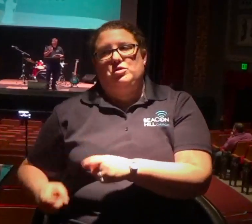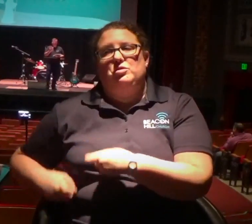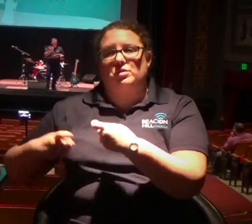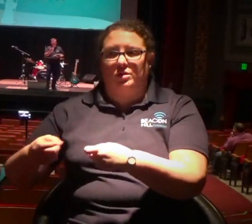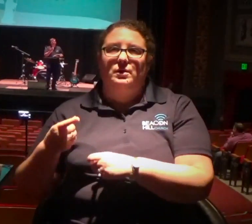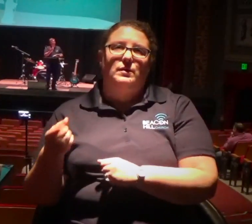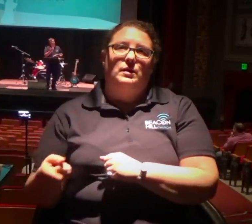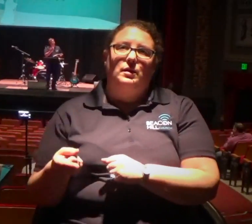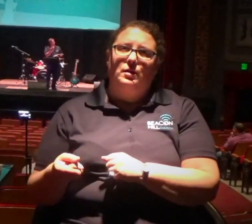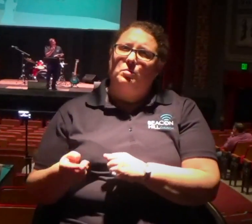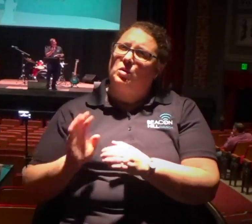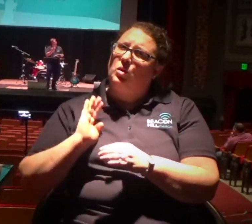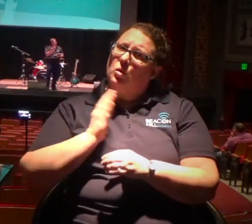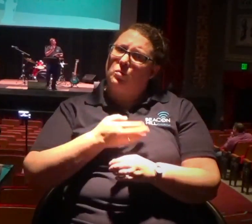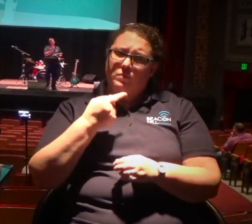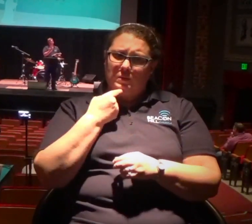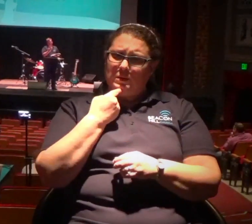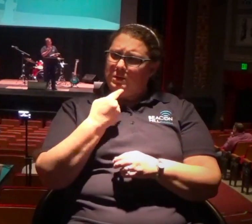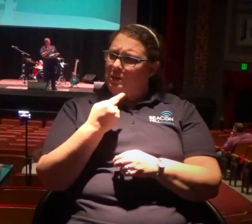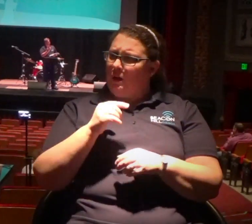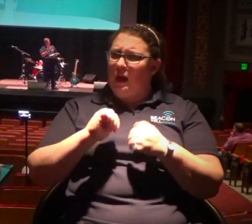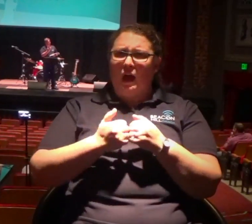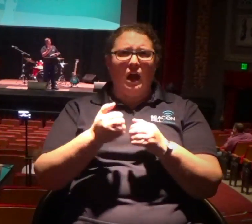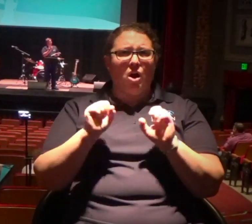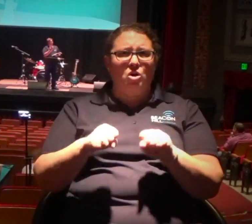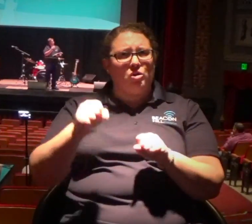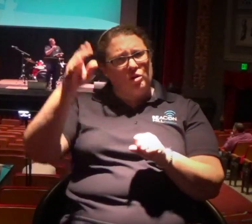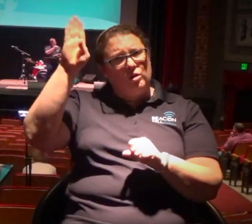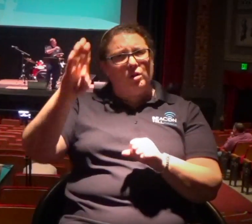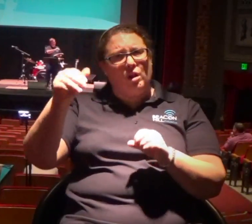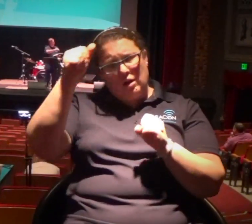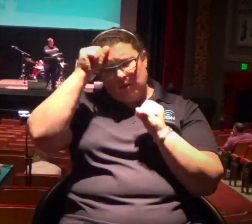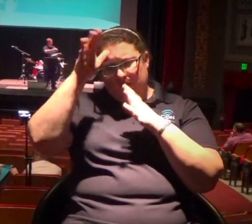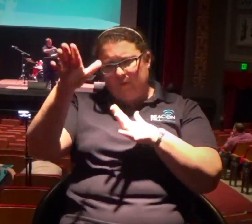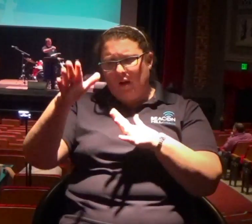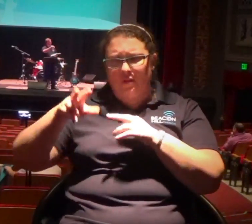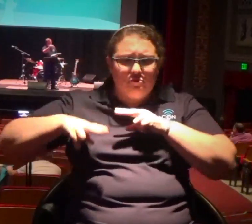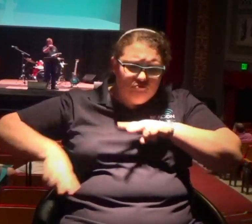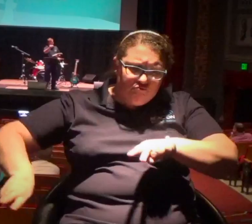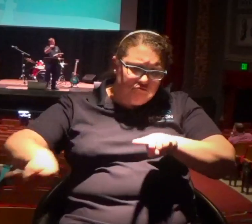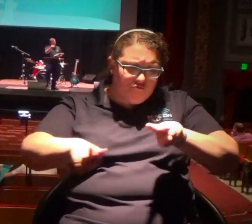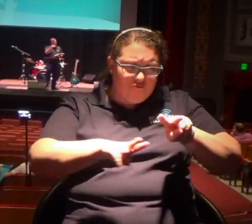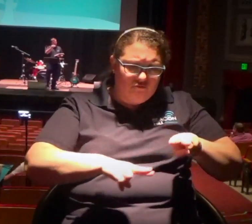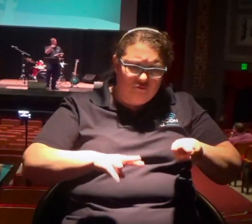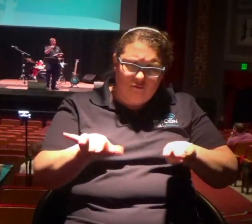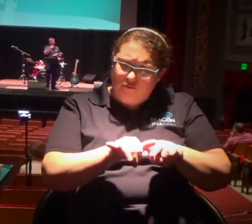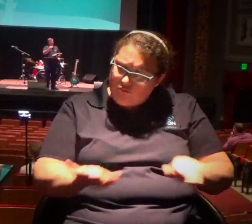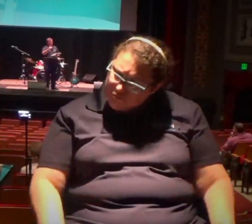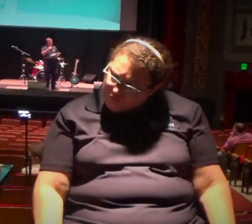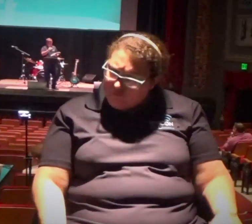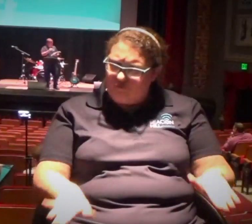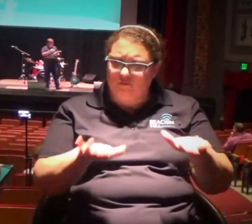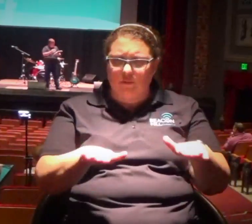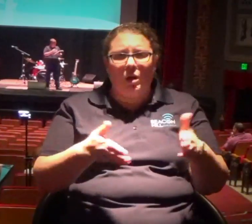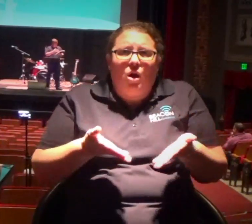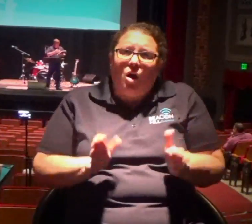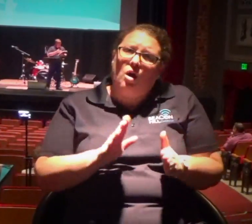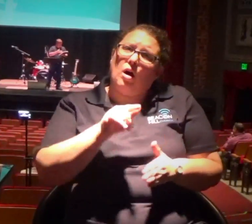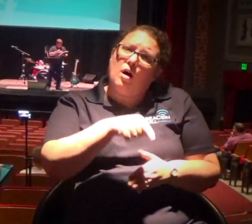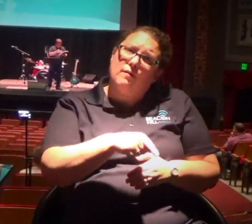how could God the Father, who watched out over him, who watched him as a young plant, allow this to happen? And it says in verse